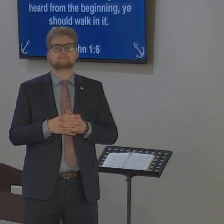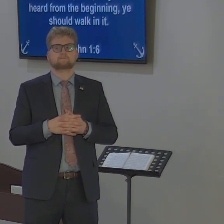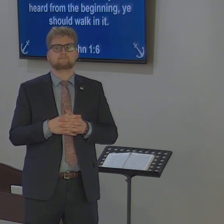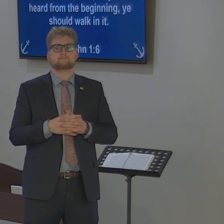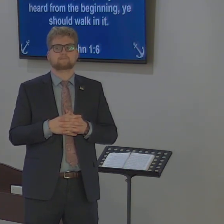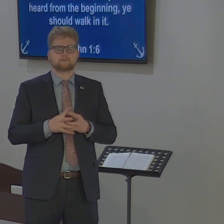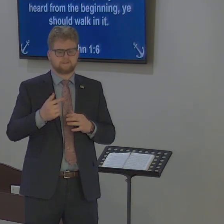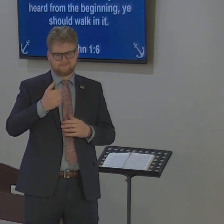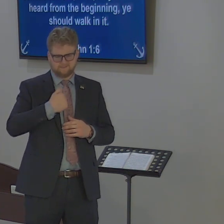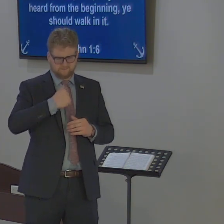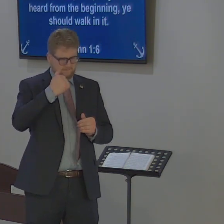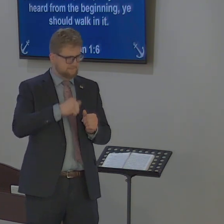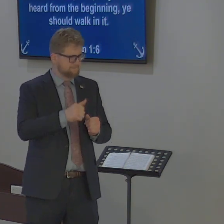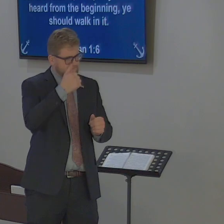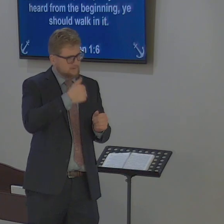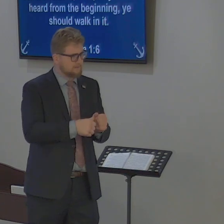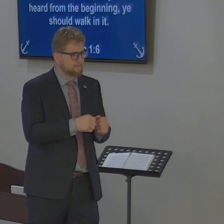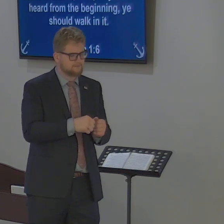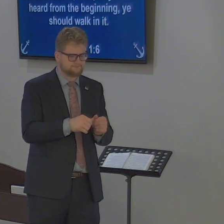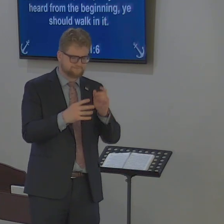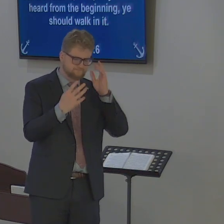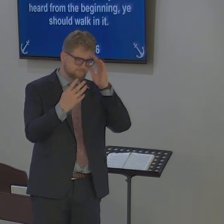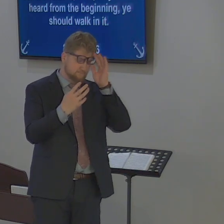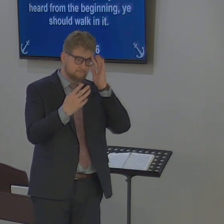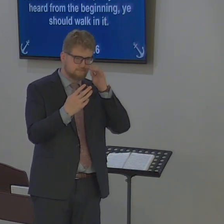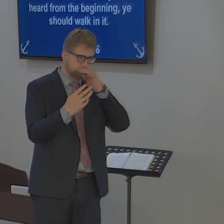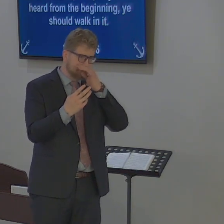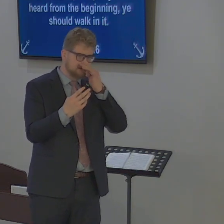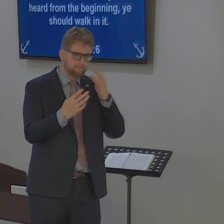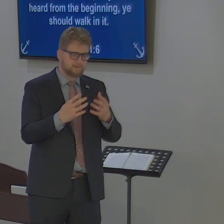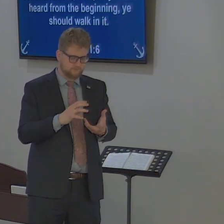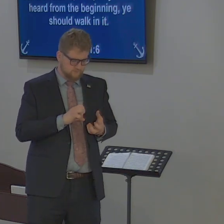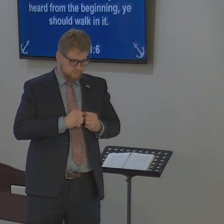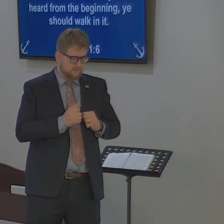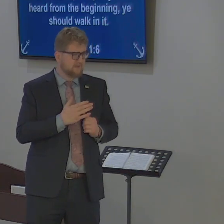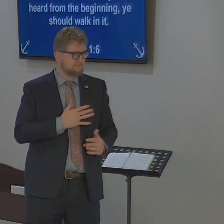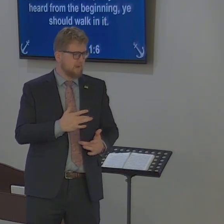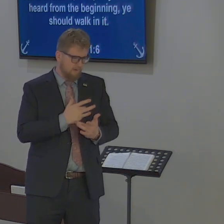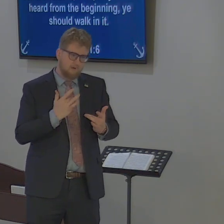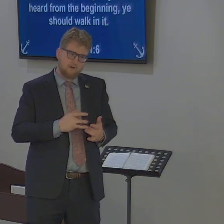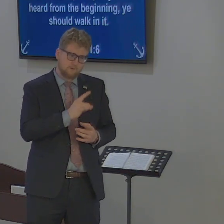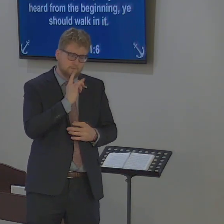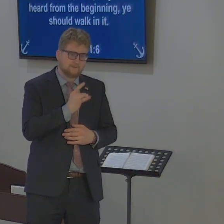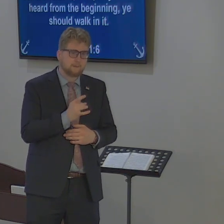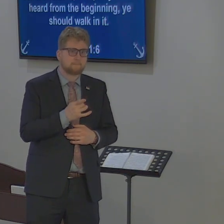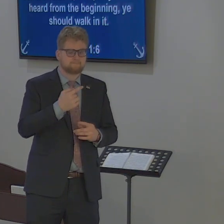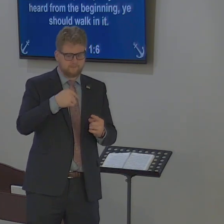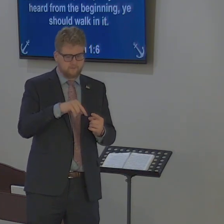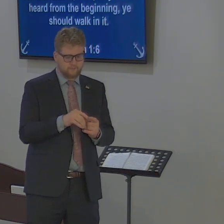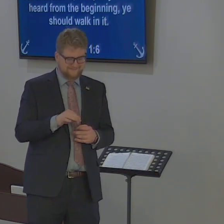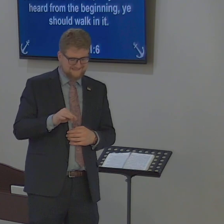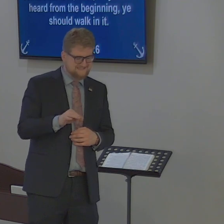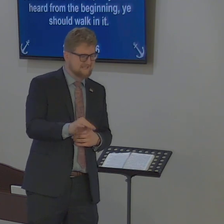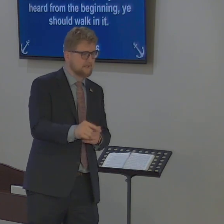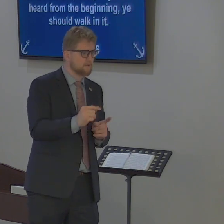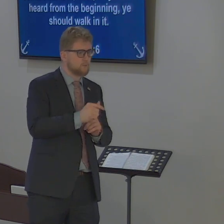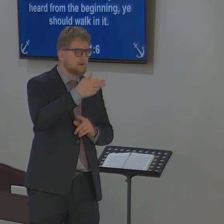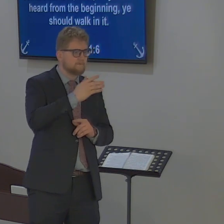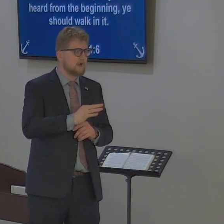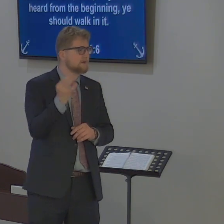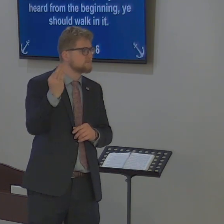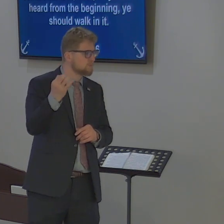I'm reminded, if you remember the four things, it always grieves my heart, really. When the seed of the Word of God is